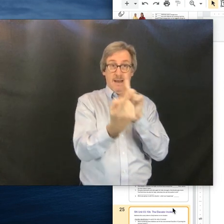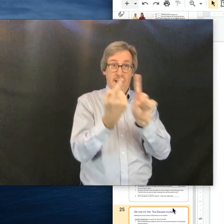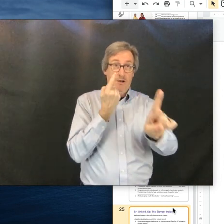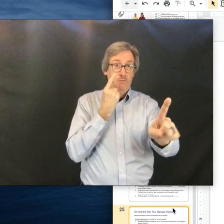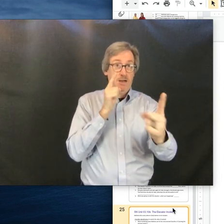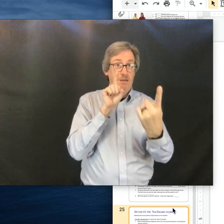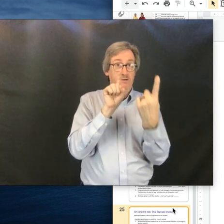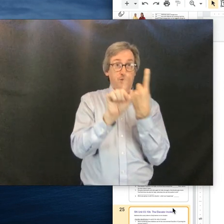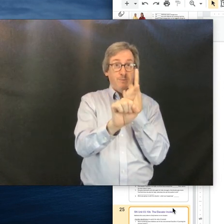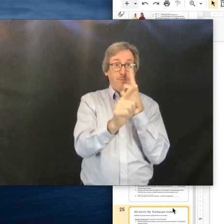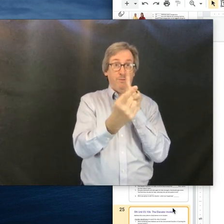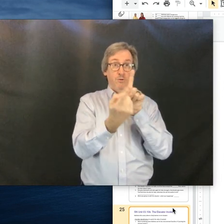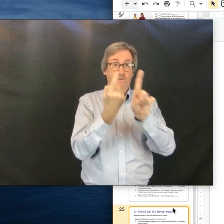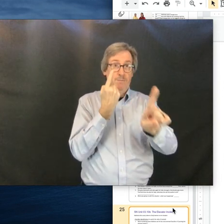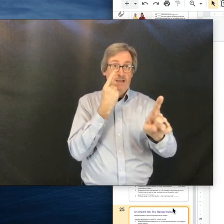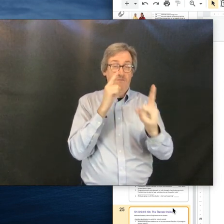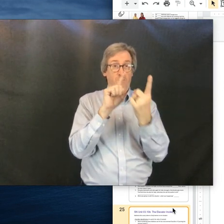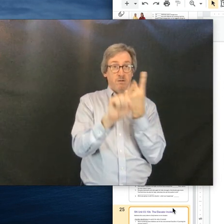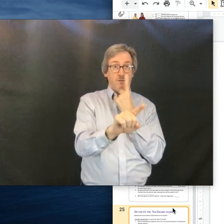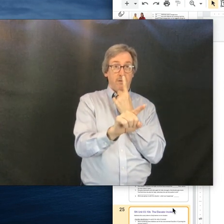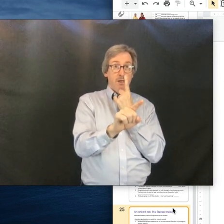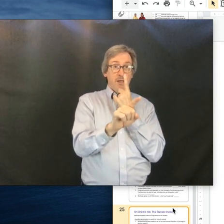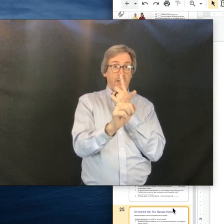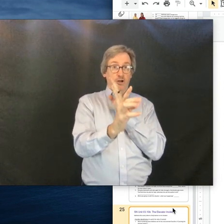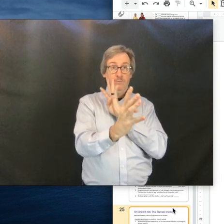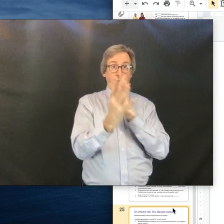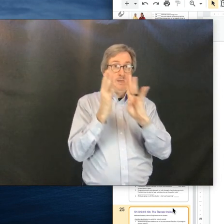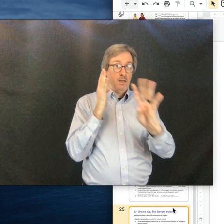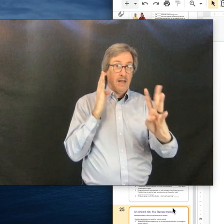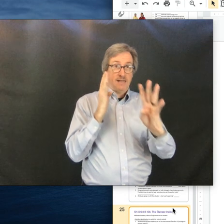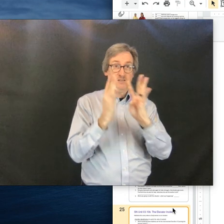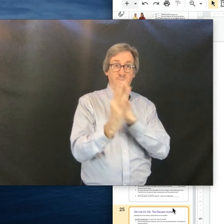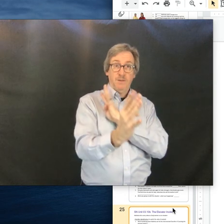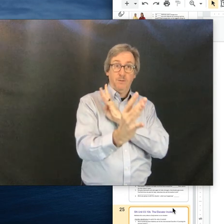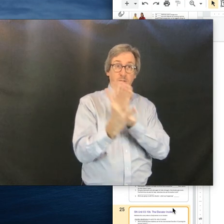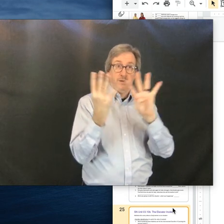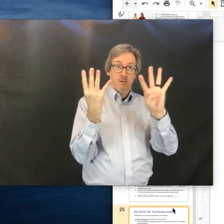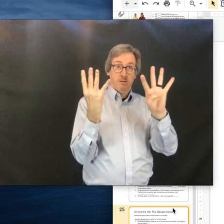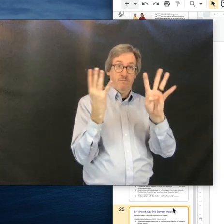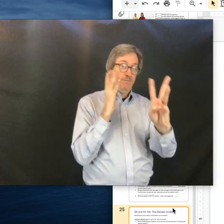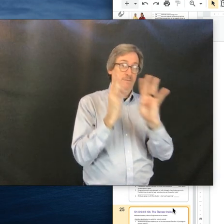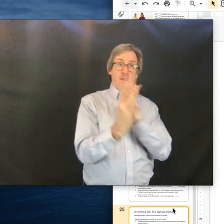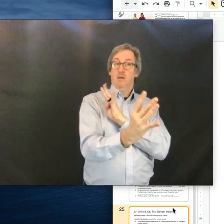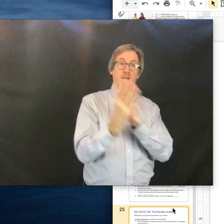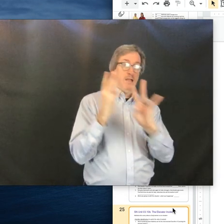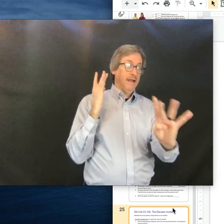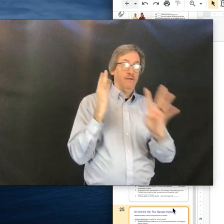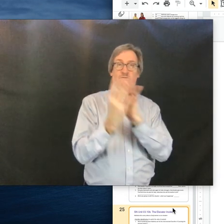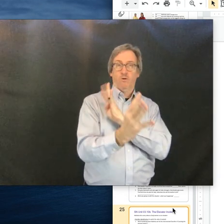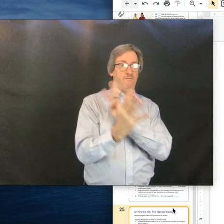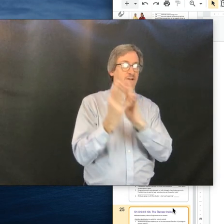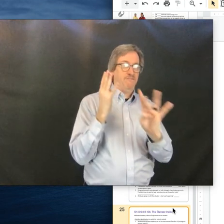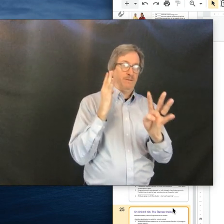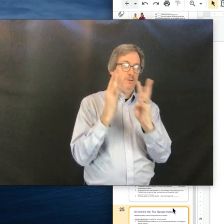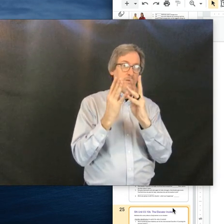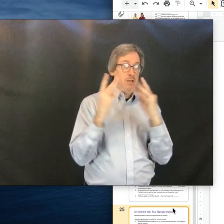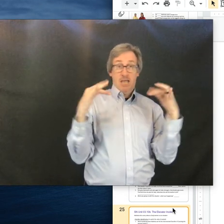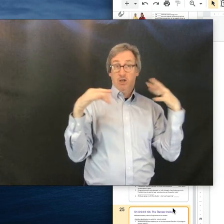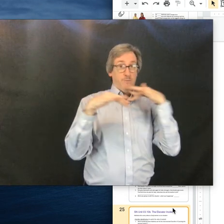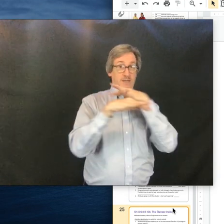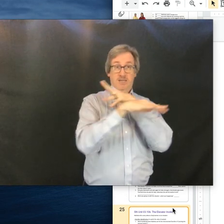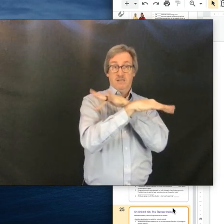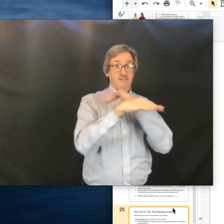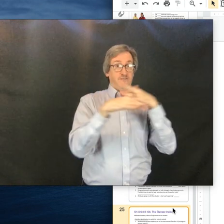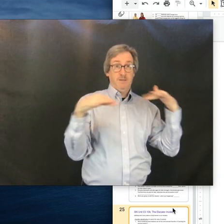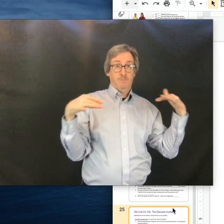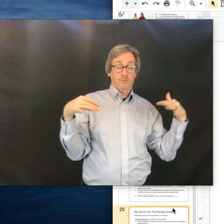in and out, right? Here's two people moving back and forth. It could be lots of people, a line of 4 or 5 people. It